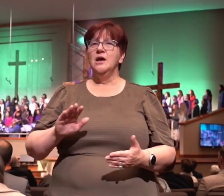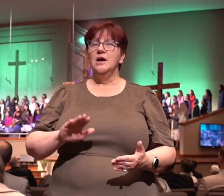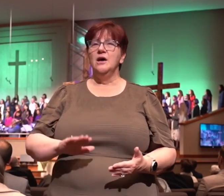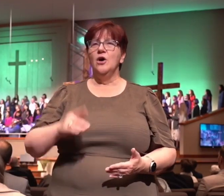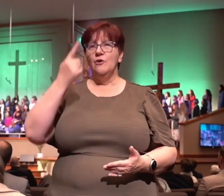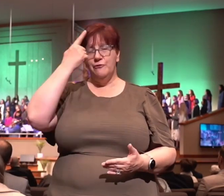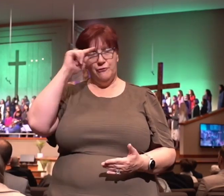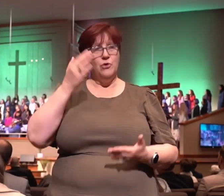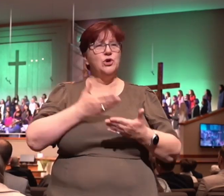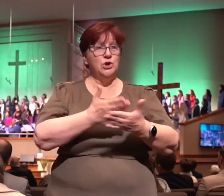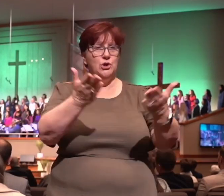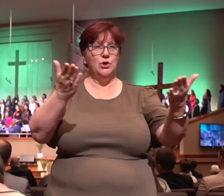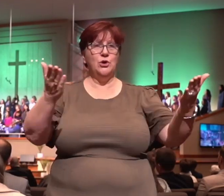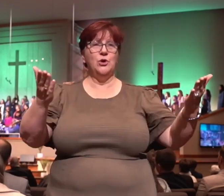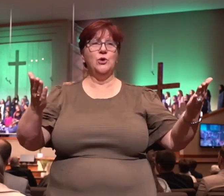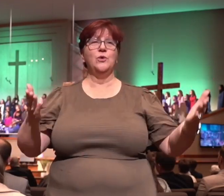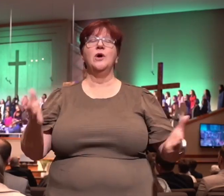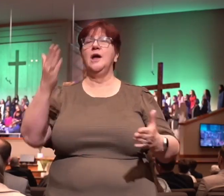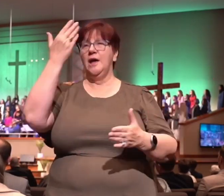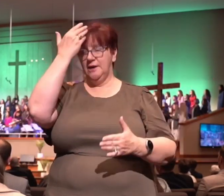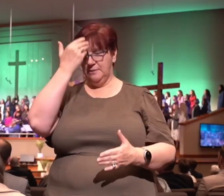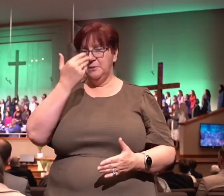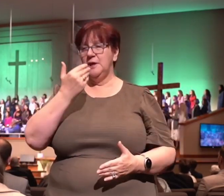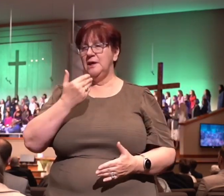yes, for you and me.